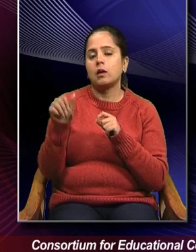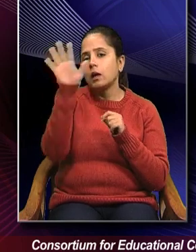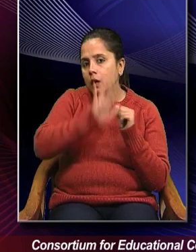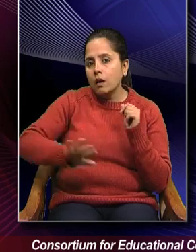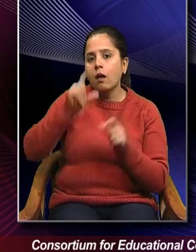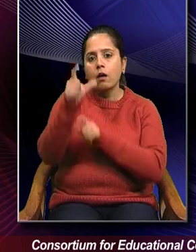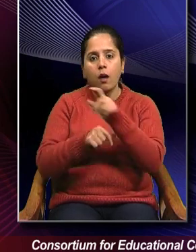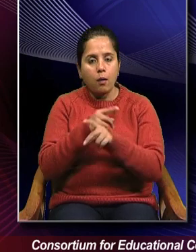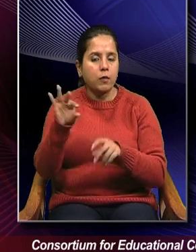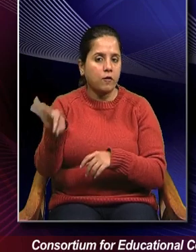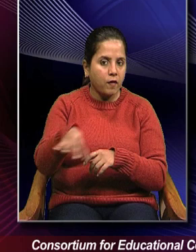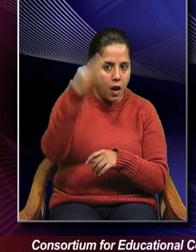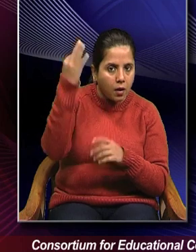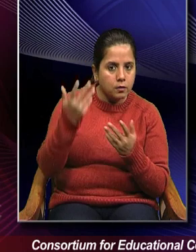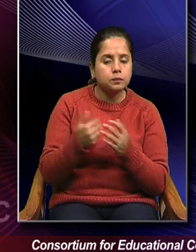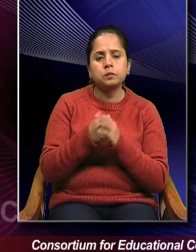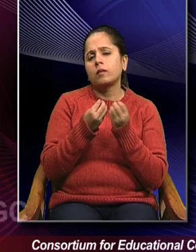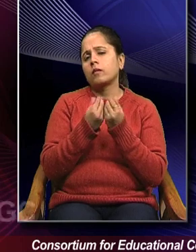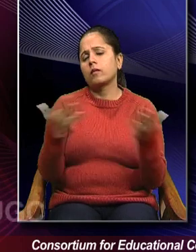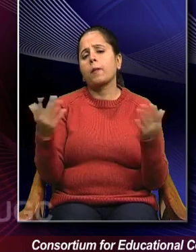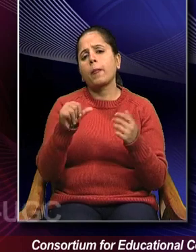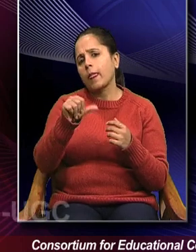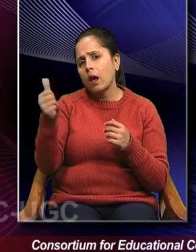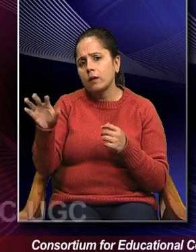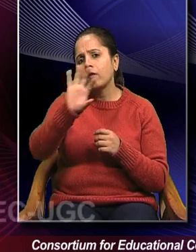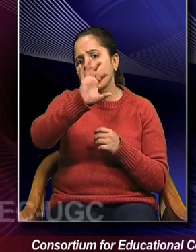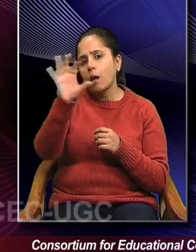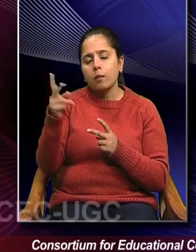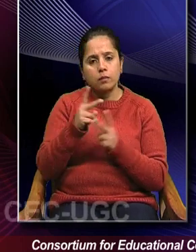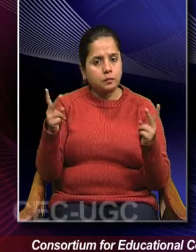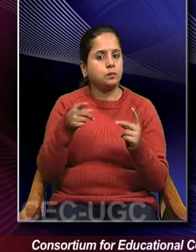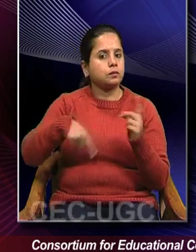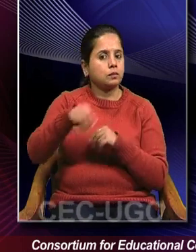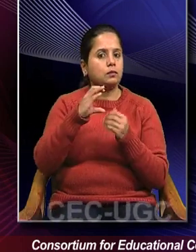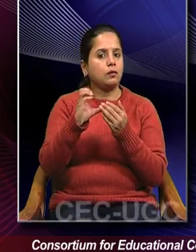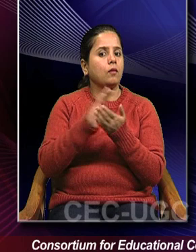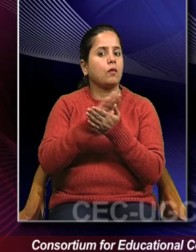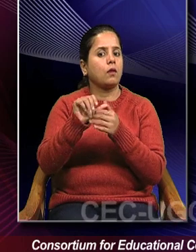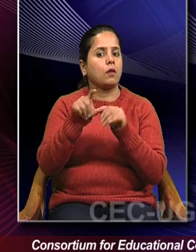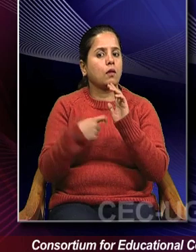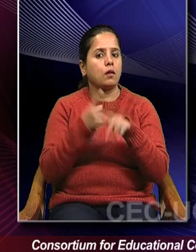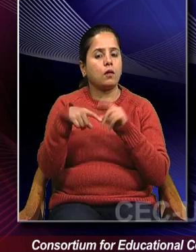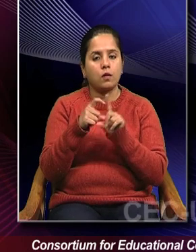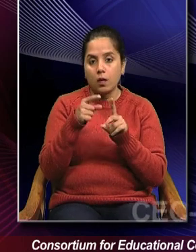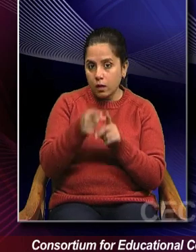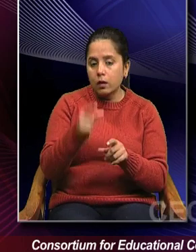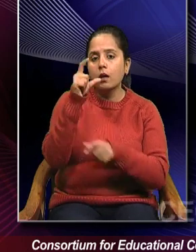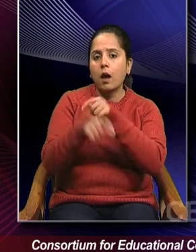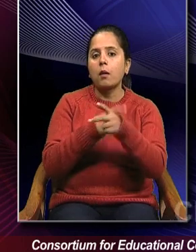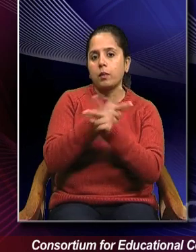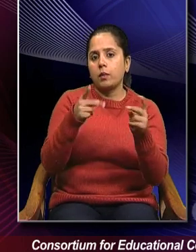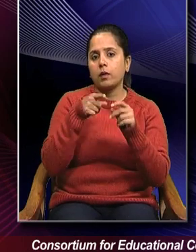France, and so many other companies which were the chartered companies which were set up